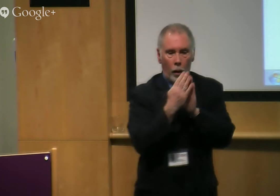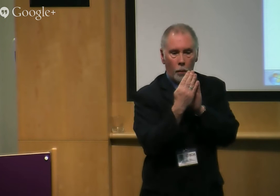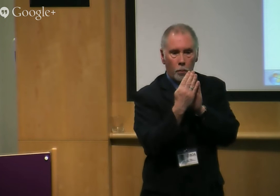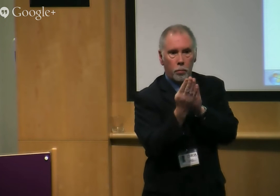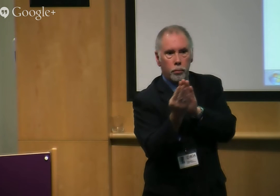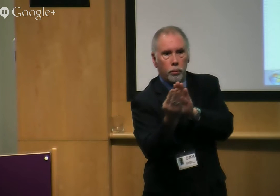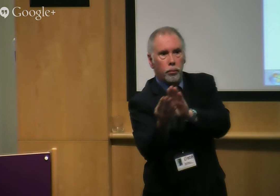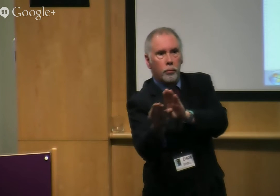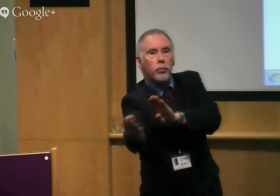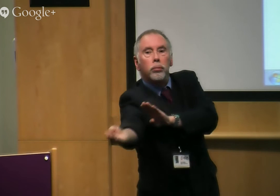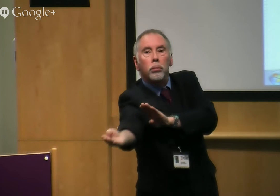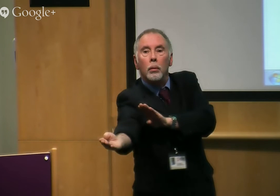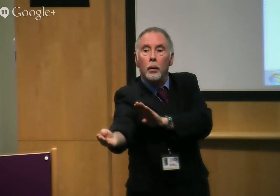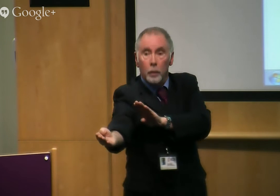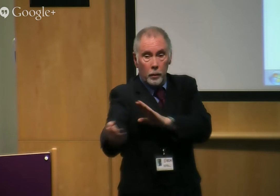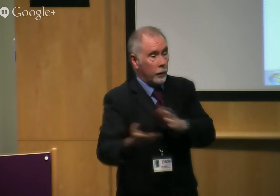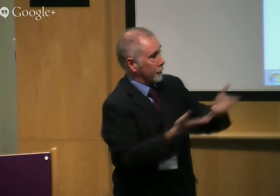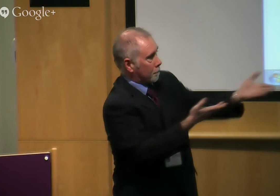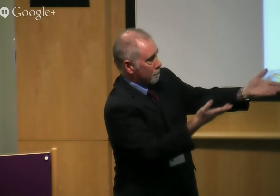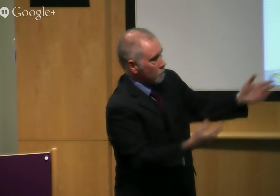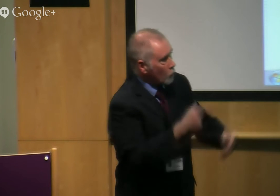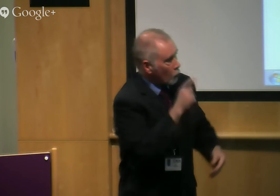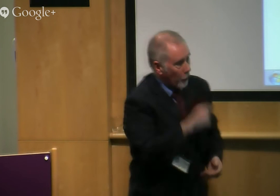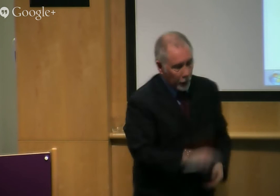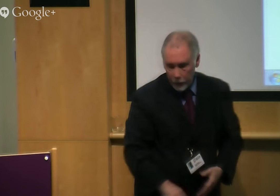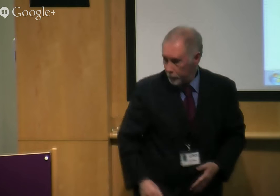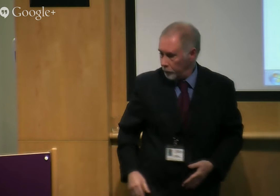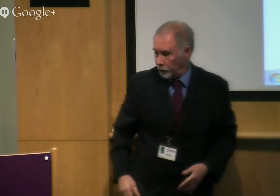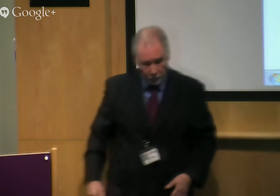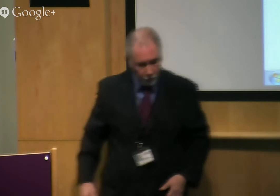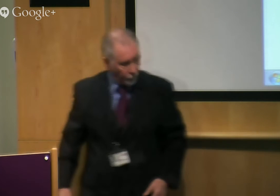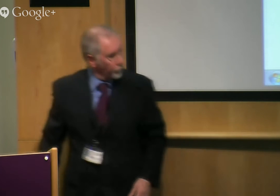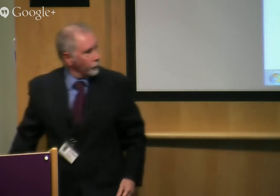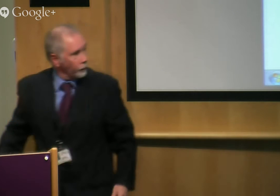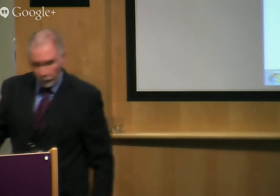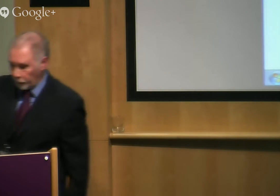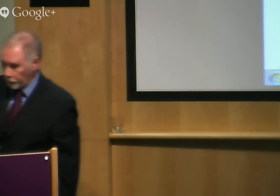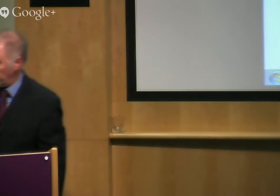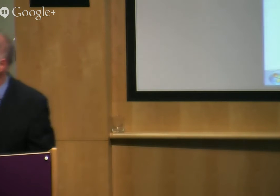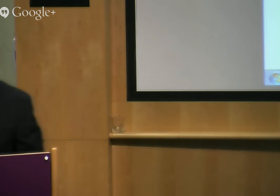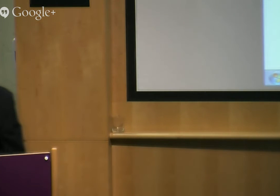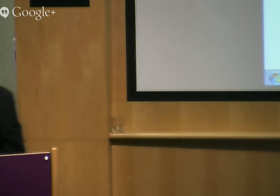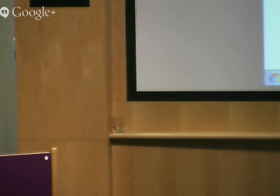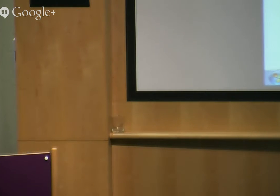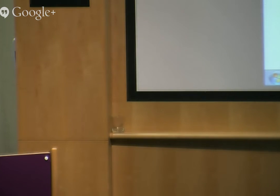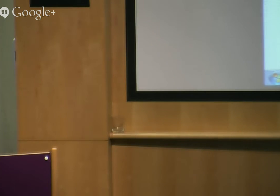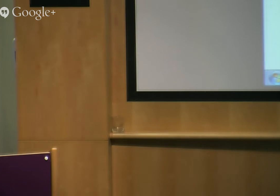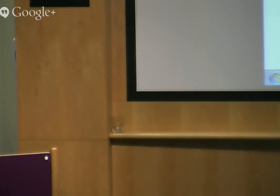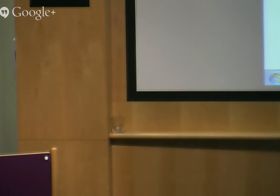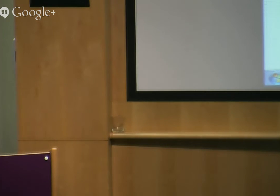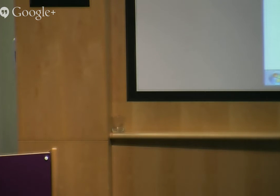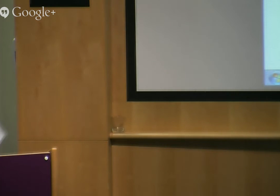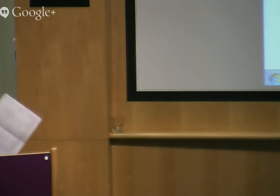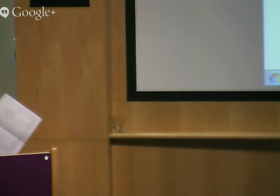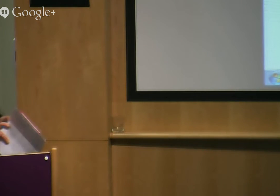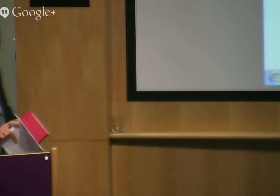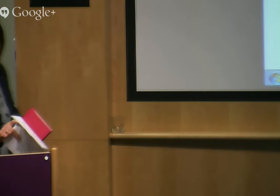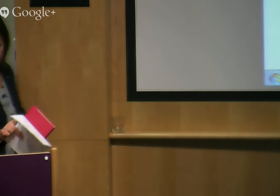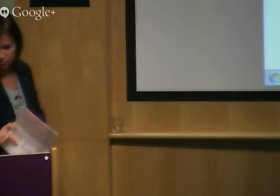will say is that Robin is going to come up. He's going to talk about the BSL Charter. And if we all get involved, we can have a domino effect and really